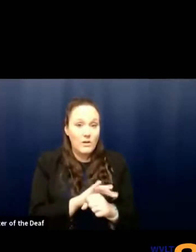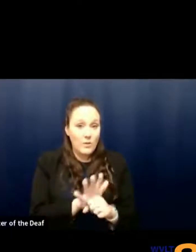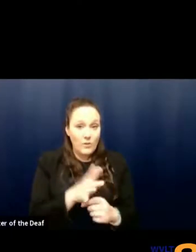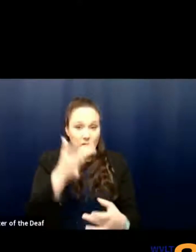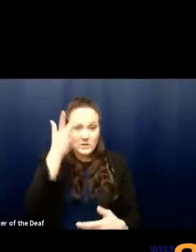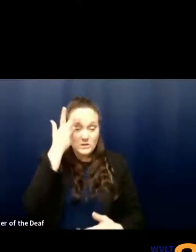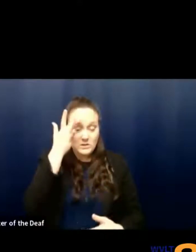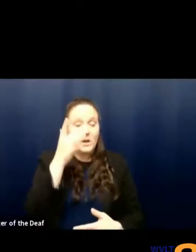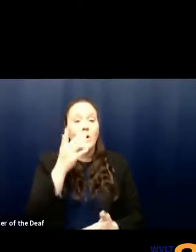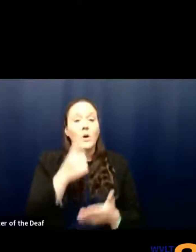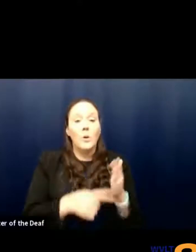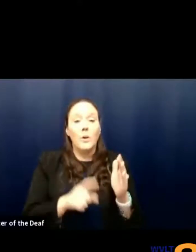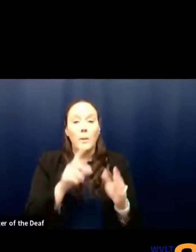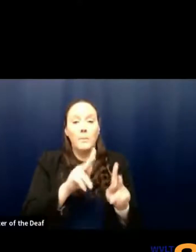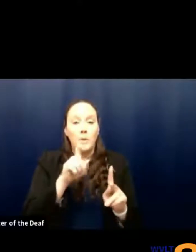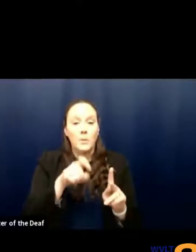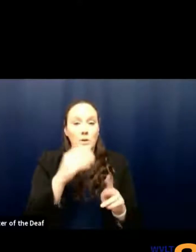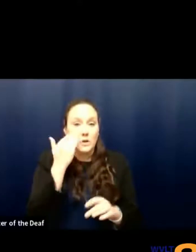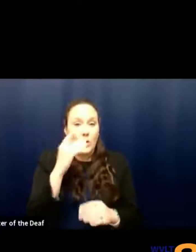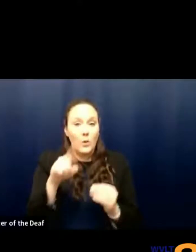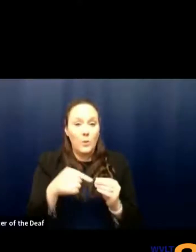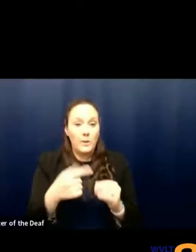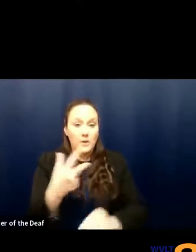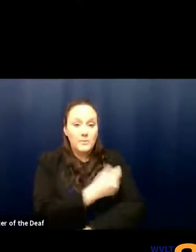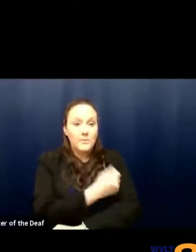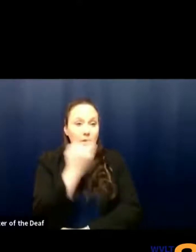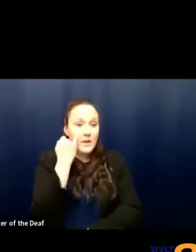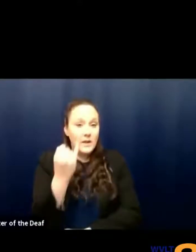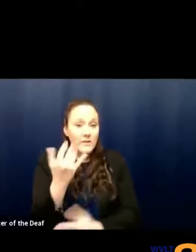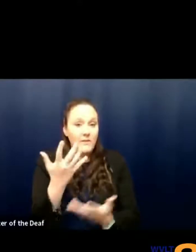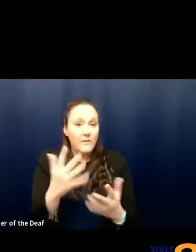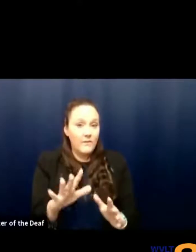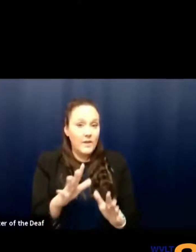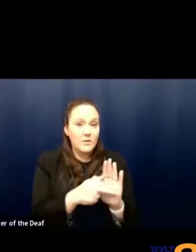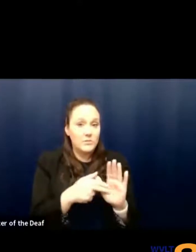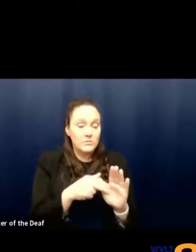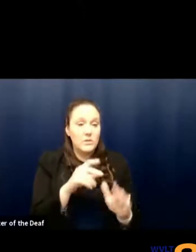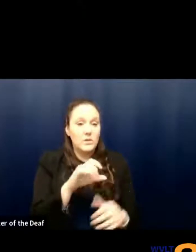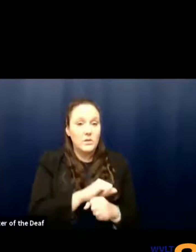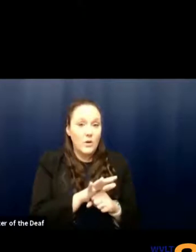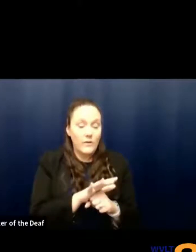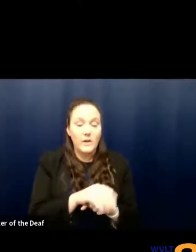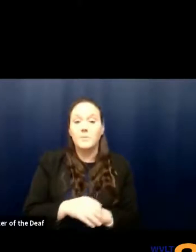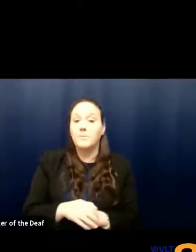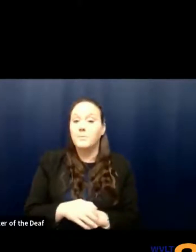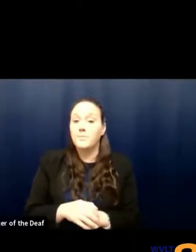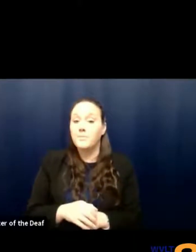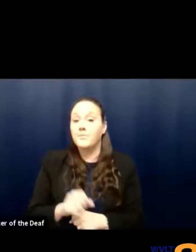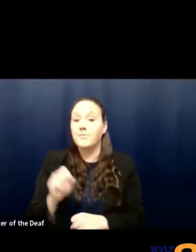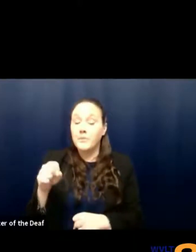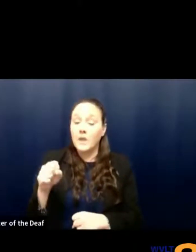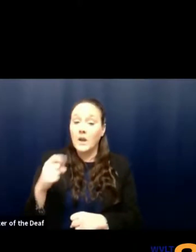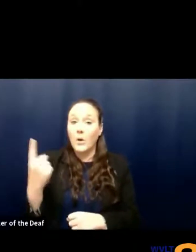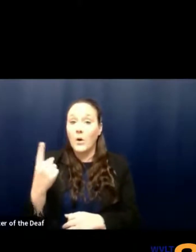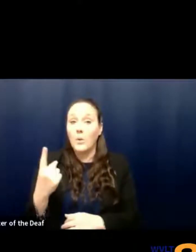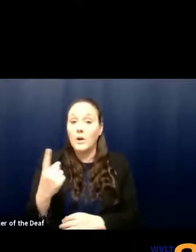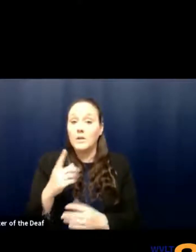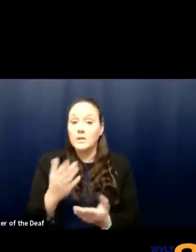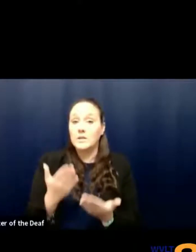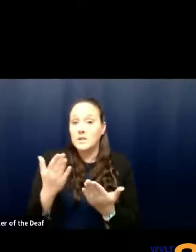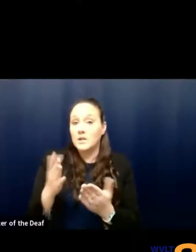know about getting the vaccine if they've had COVID-19, and is it safe? Yeah, we would always suggest that you talk to